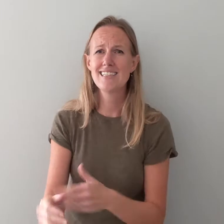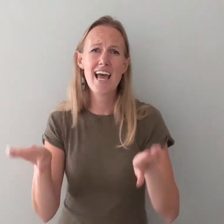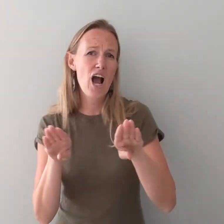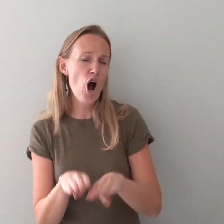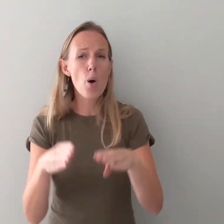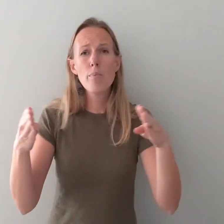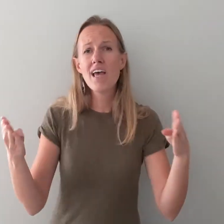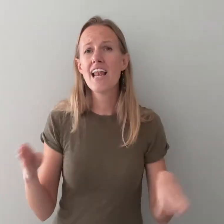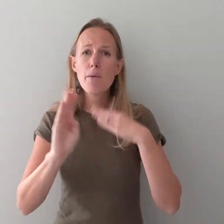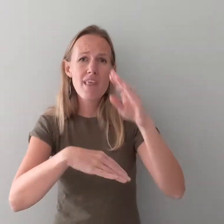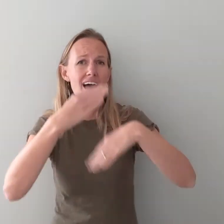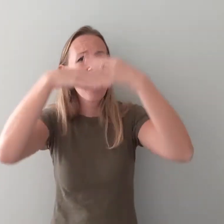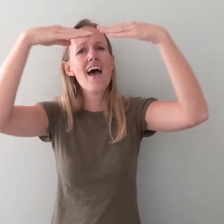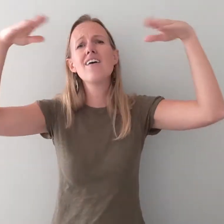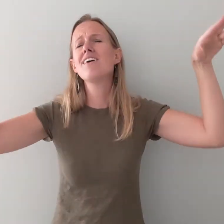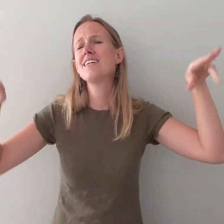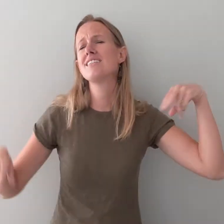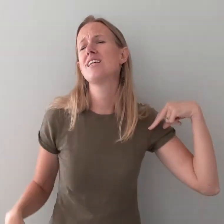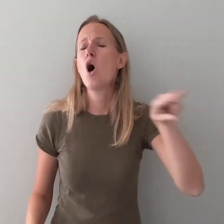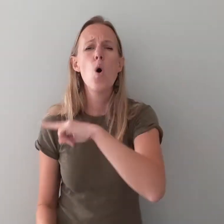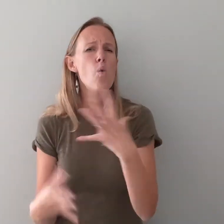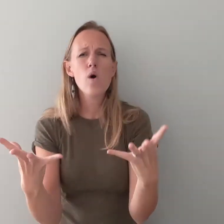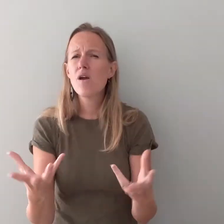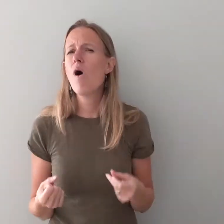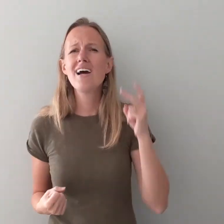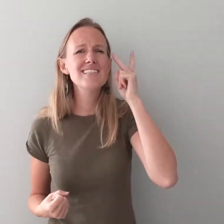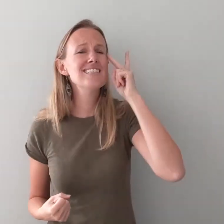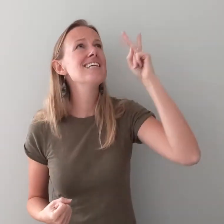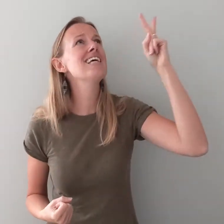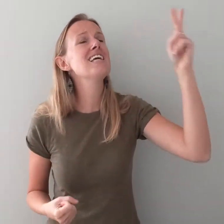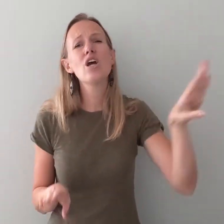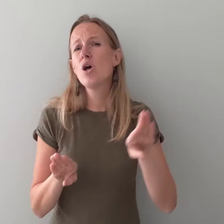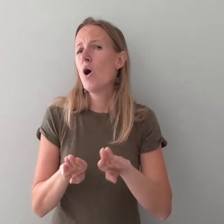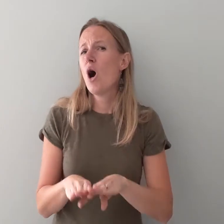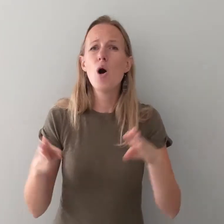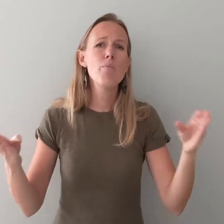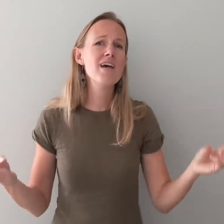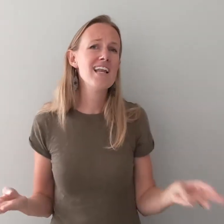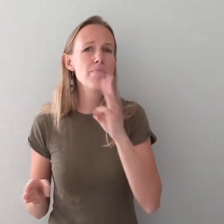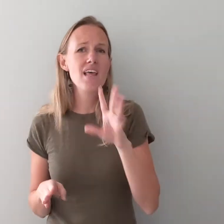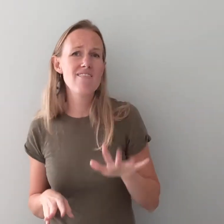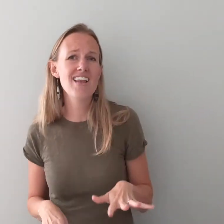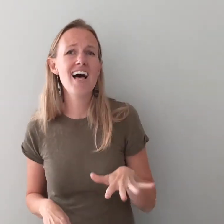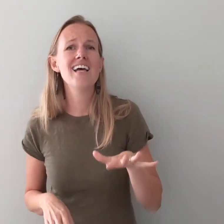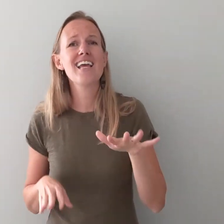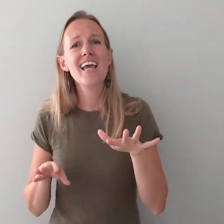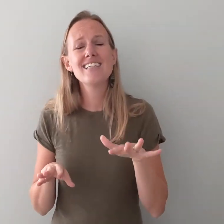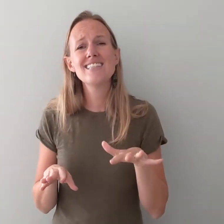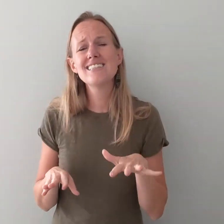Say, open up the heavens. We wanna see you. Open up the floodgates,